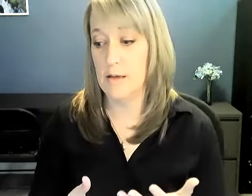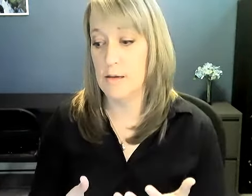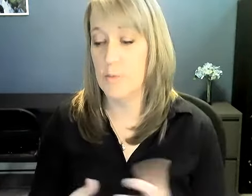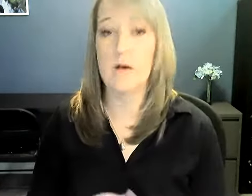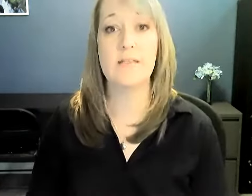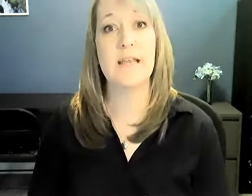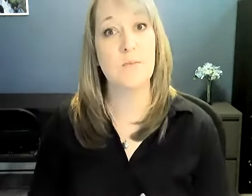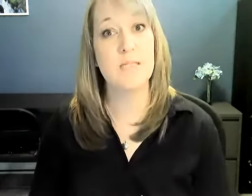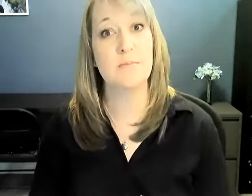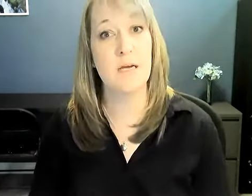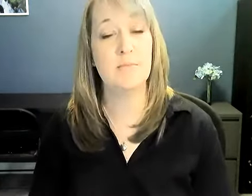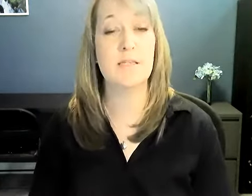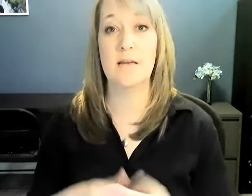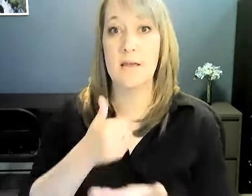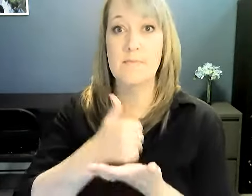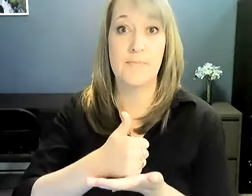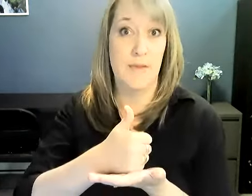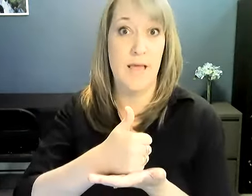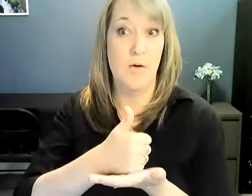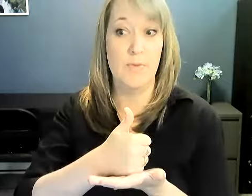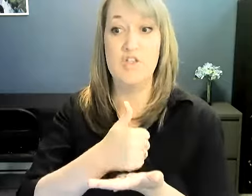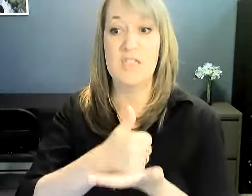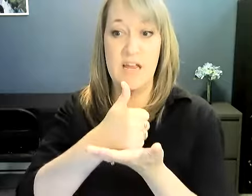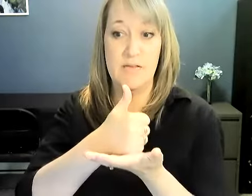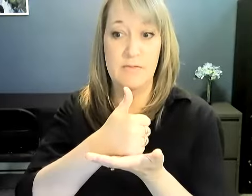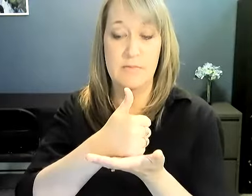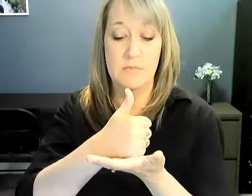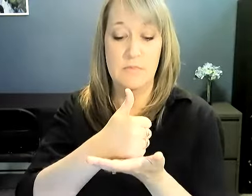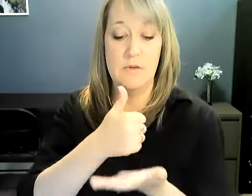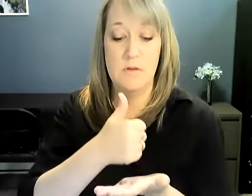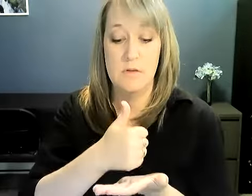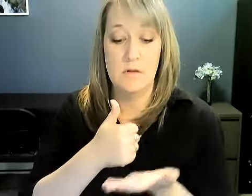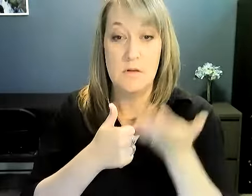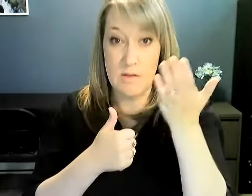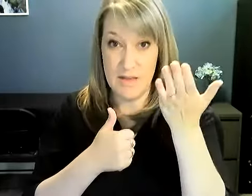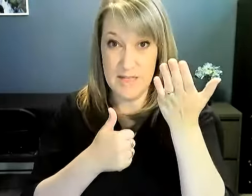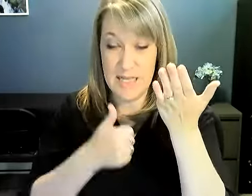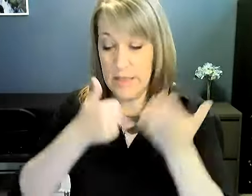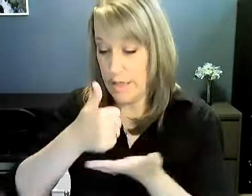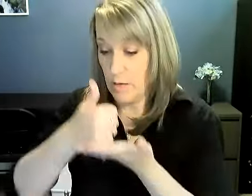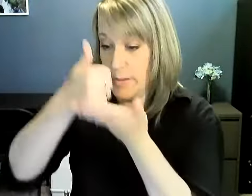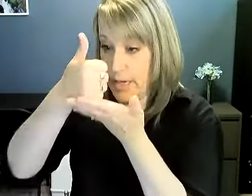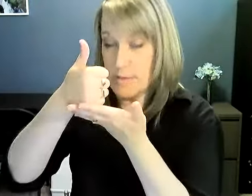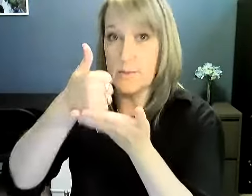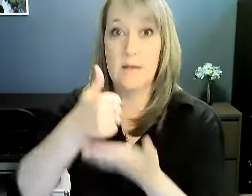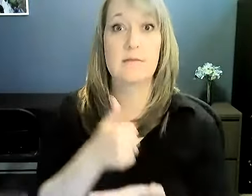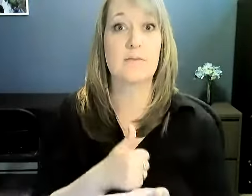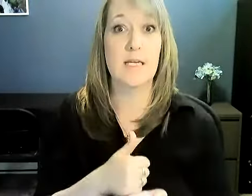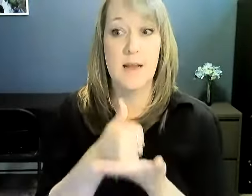We all need help sometimes, kind of thing. Help. You just kind of think of this hand helping out this one, lifting it up a